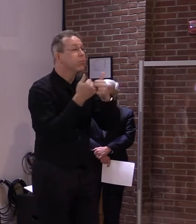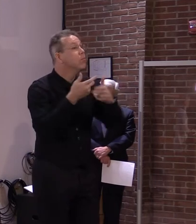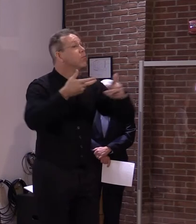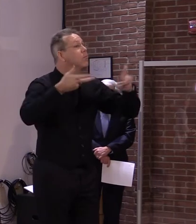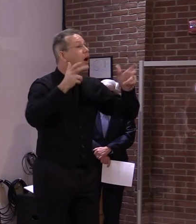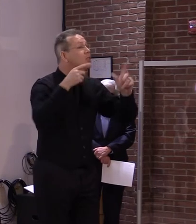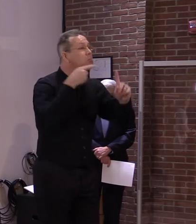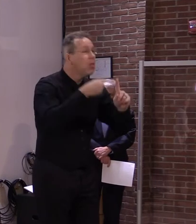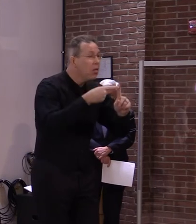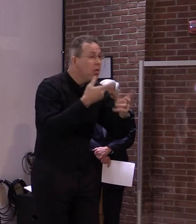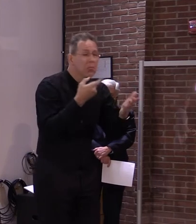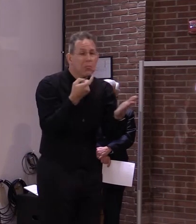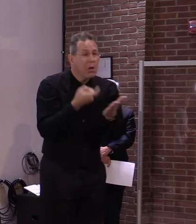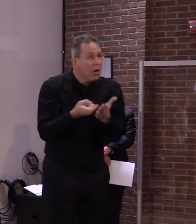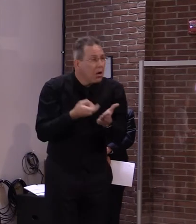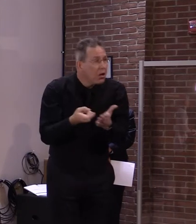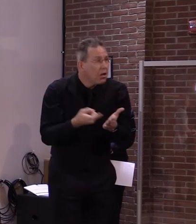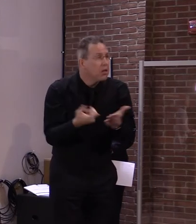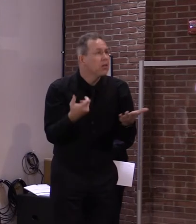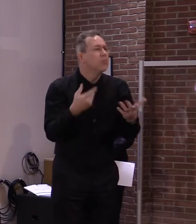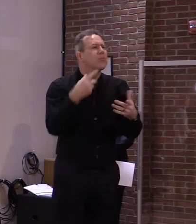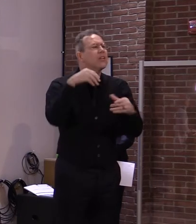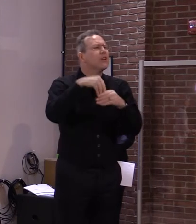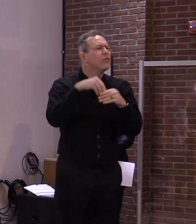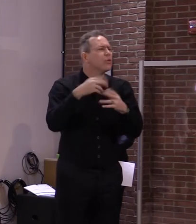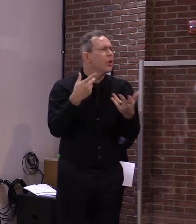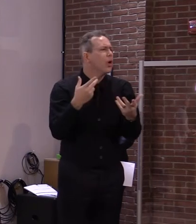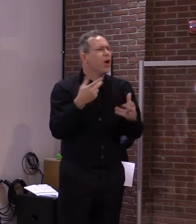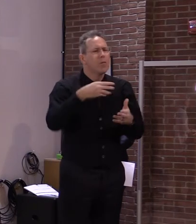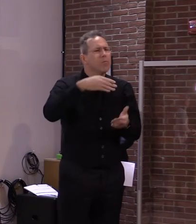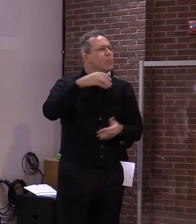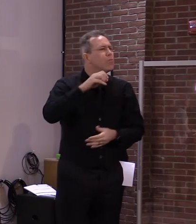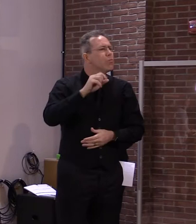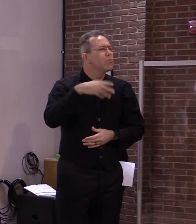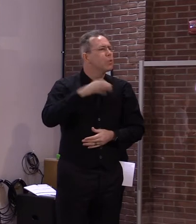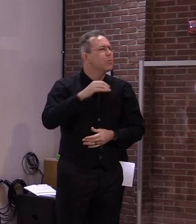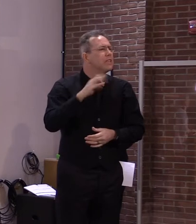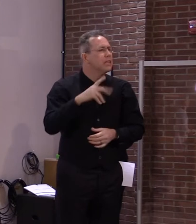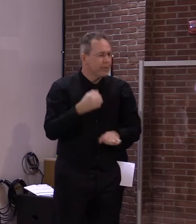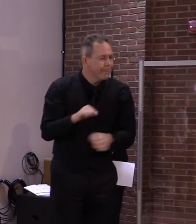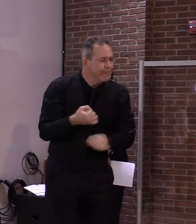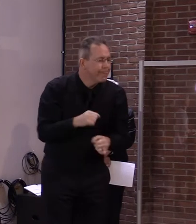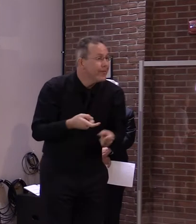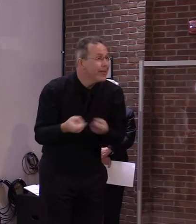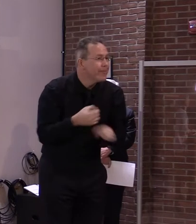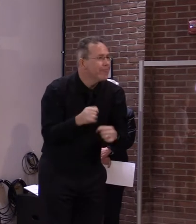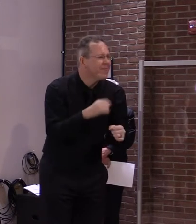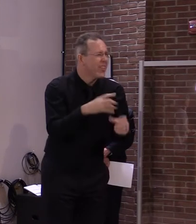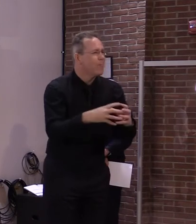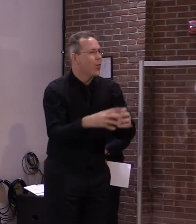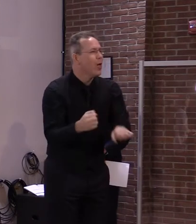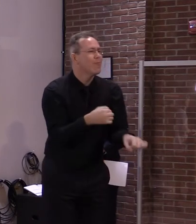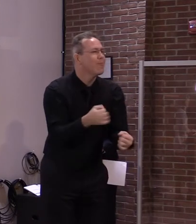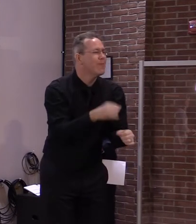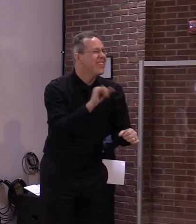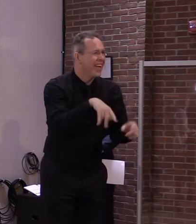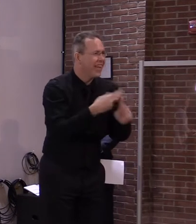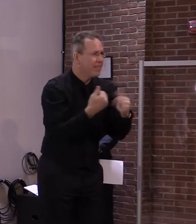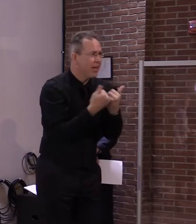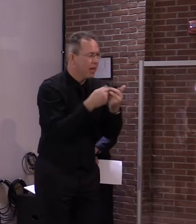broomball and volleyball this is in addition to the guidance issued previously which provided a framework for snow sports